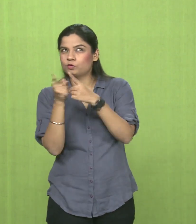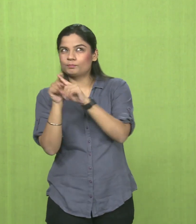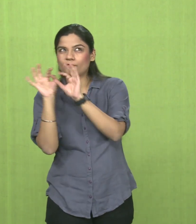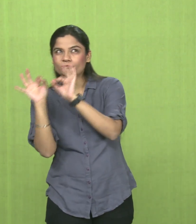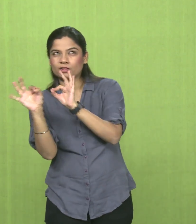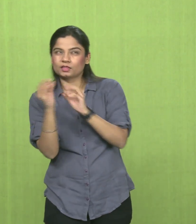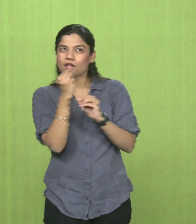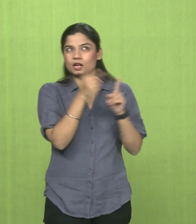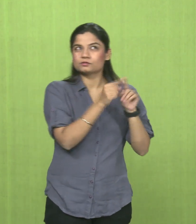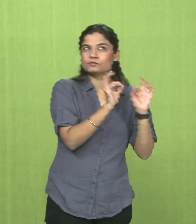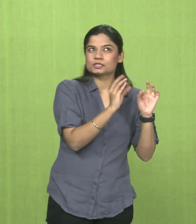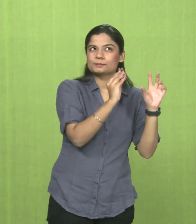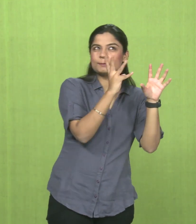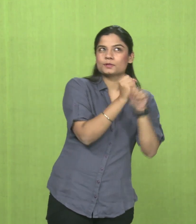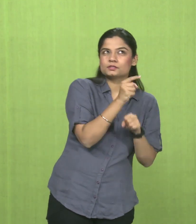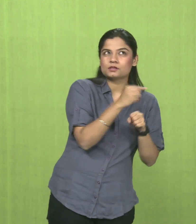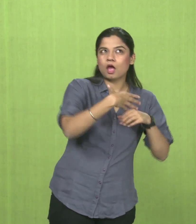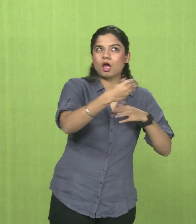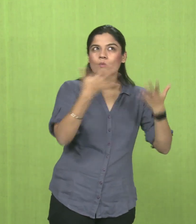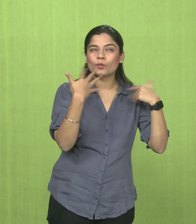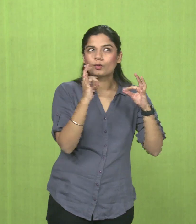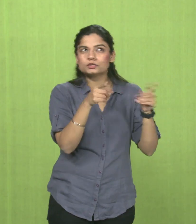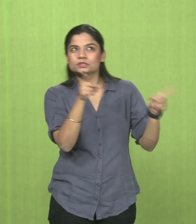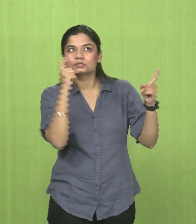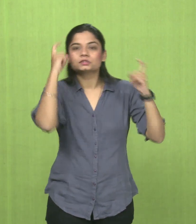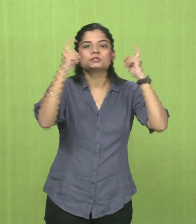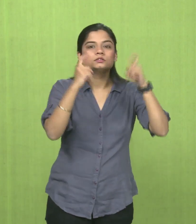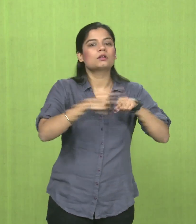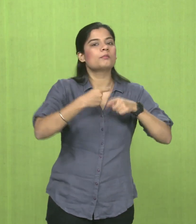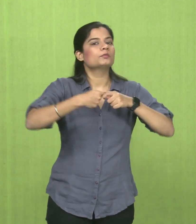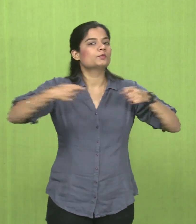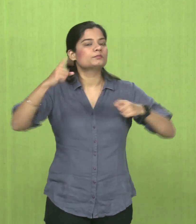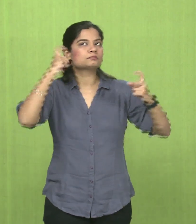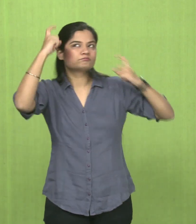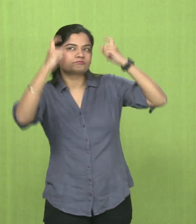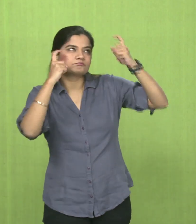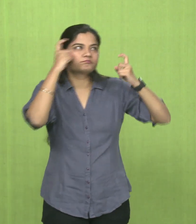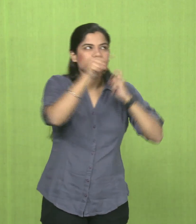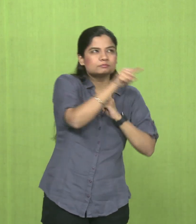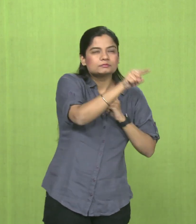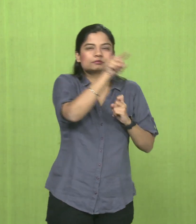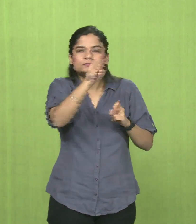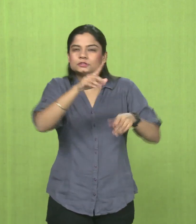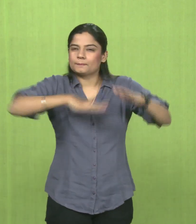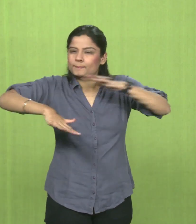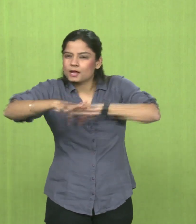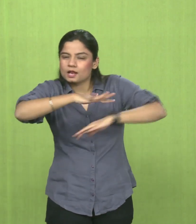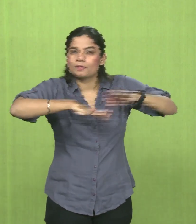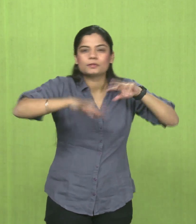for 4 or 5 different houses and analyze the situations, you know, that the market is close by, the atmosphere is